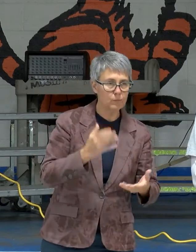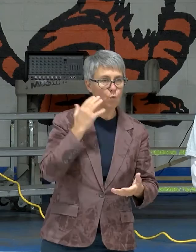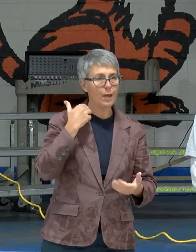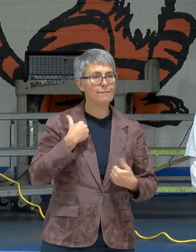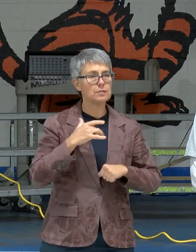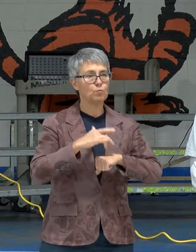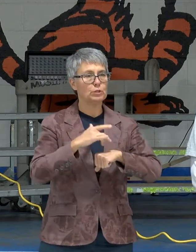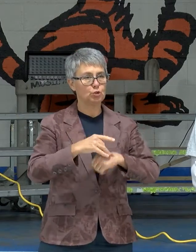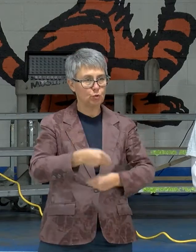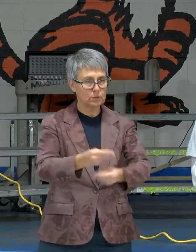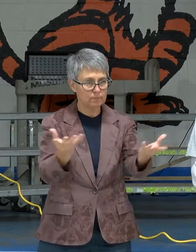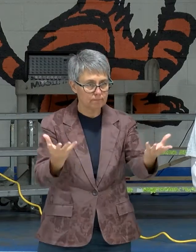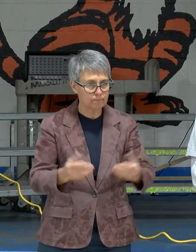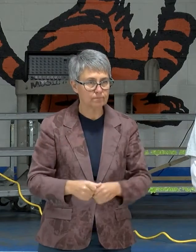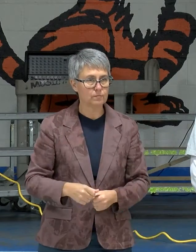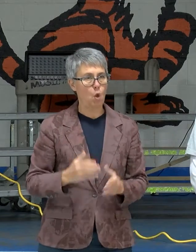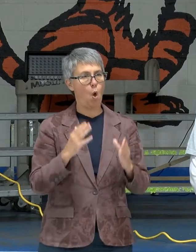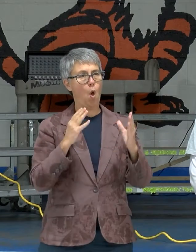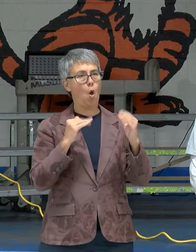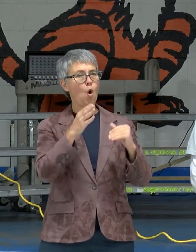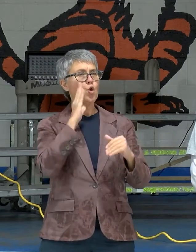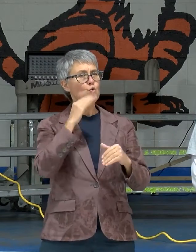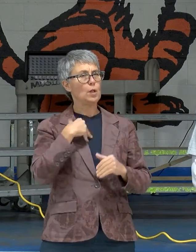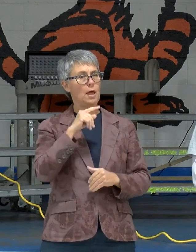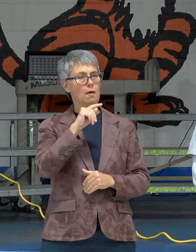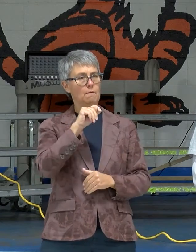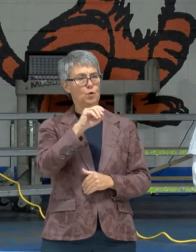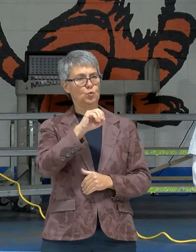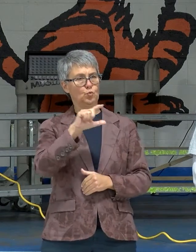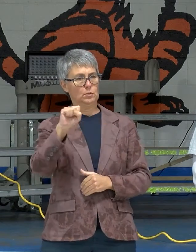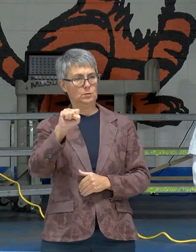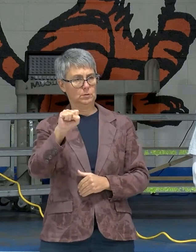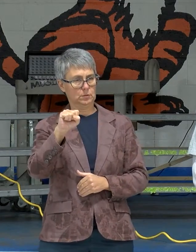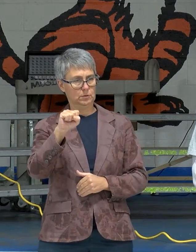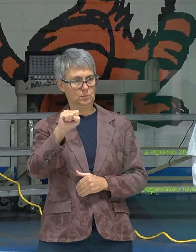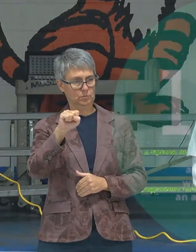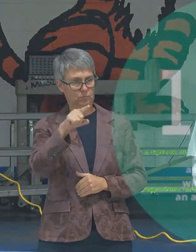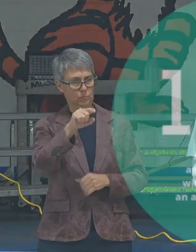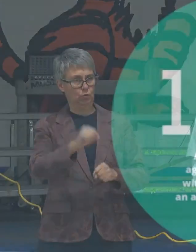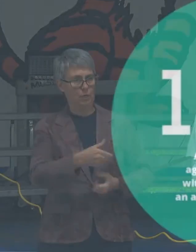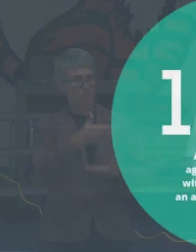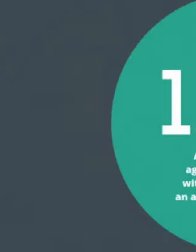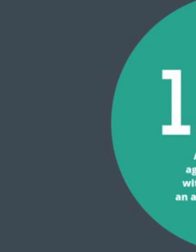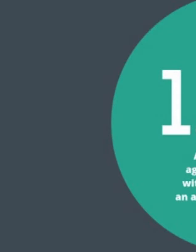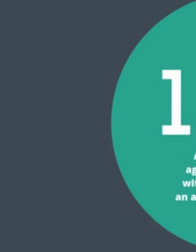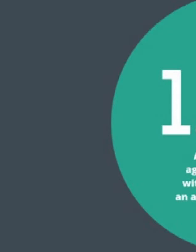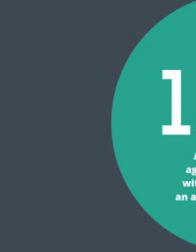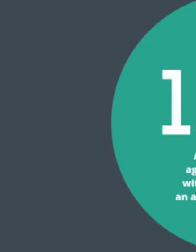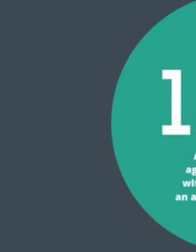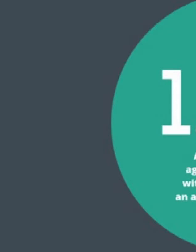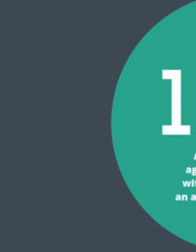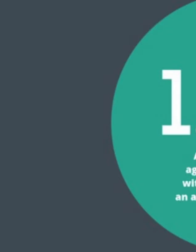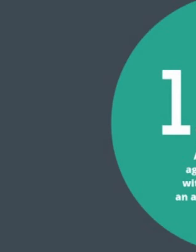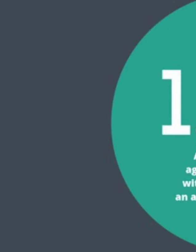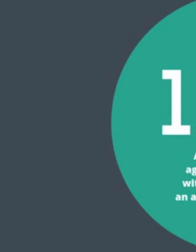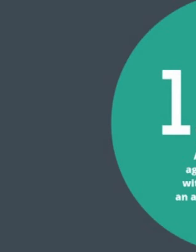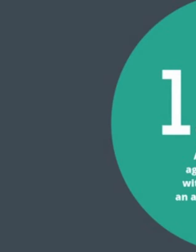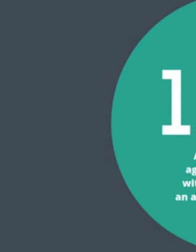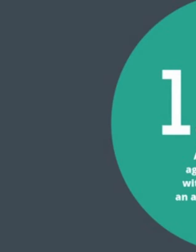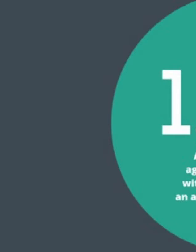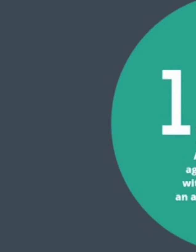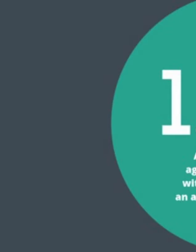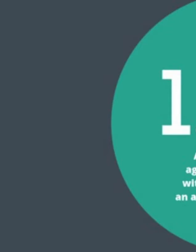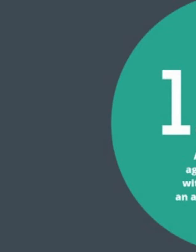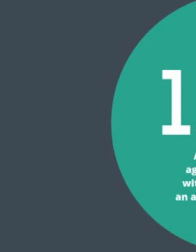some ways to start conversations to share with your community and other parents to try to help to keep all children safe. Firearms